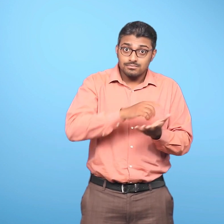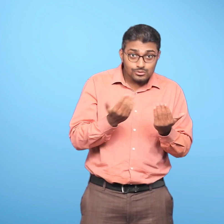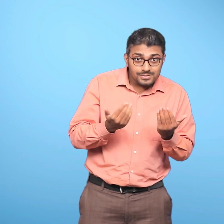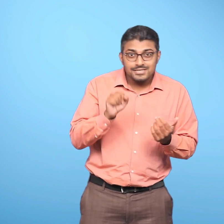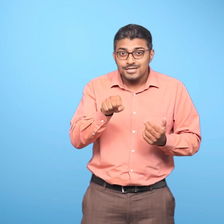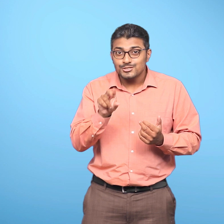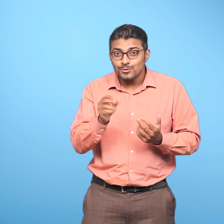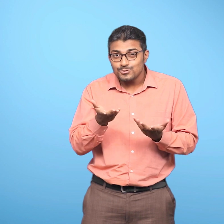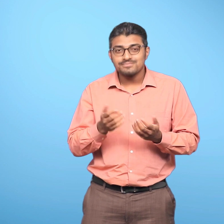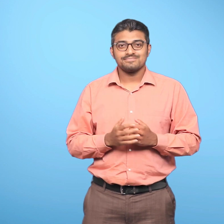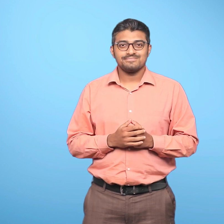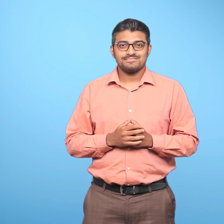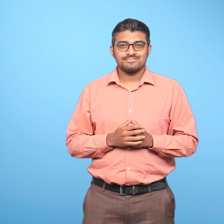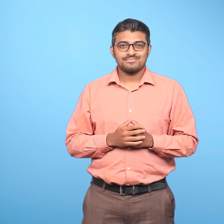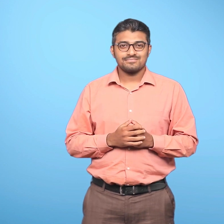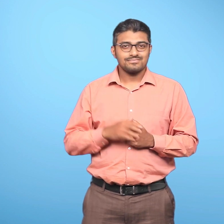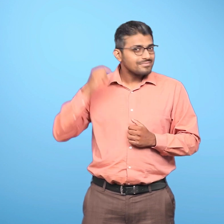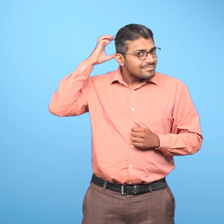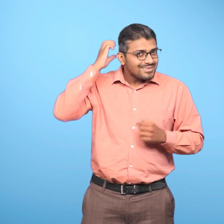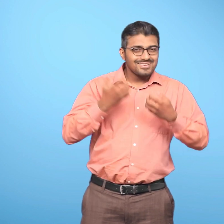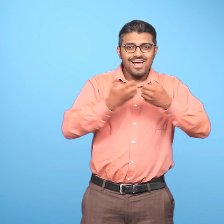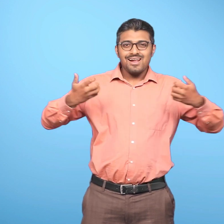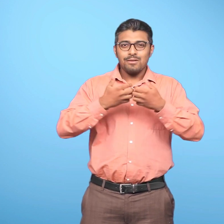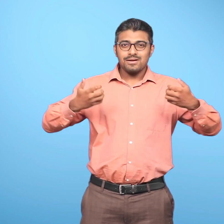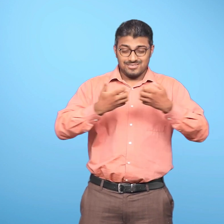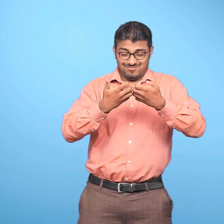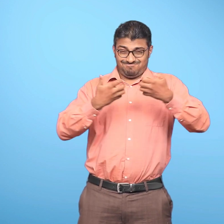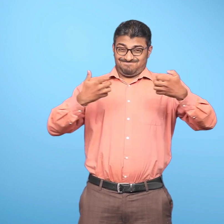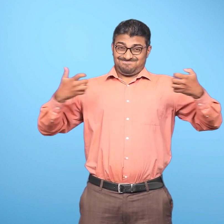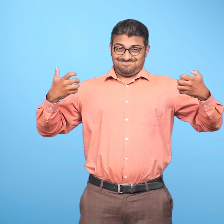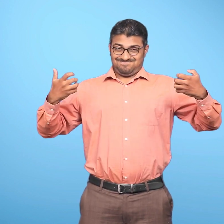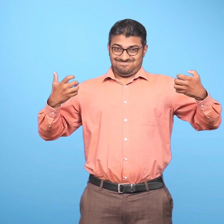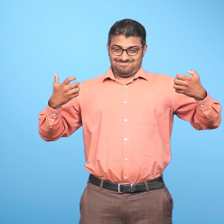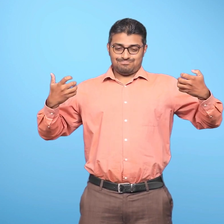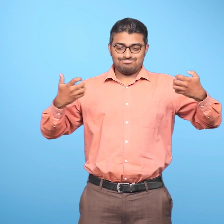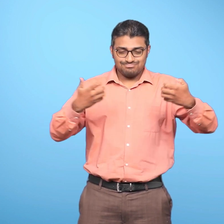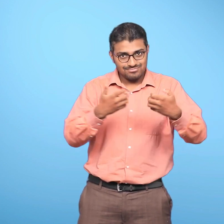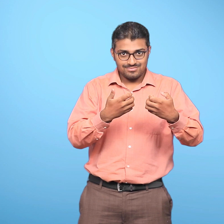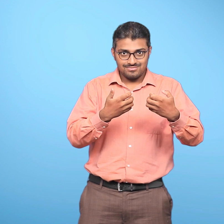Yes or no? Stretched rubber band to its normal size.